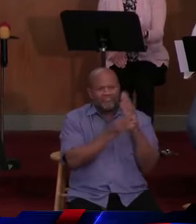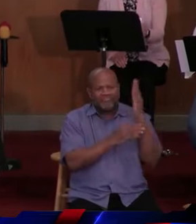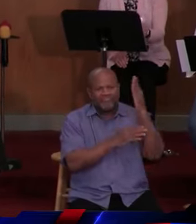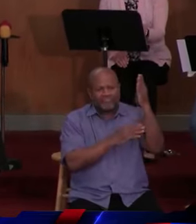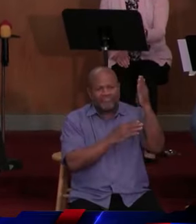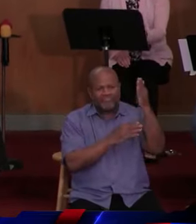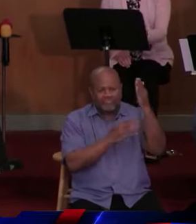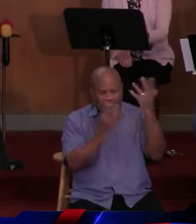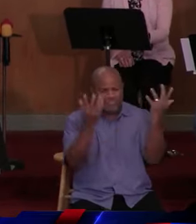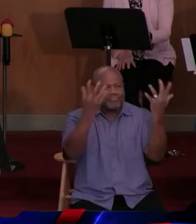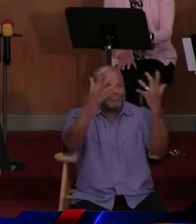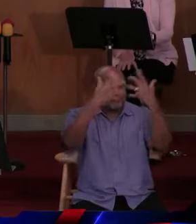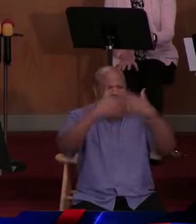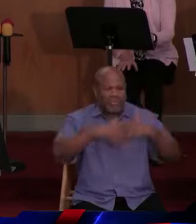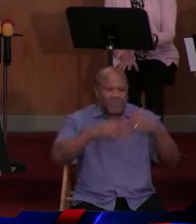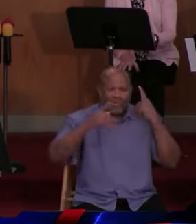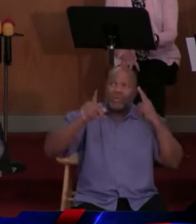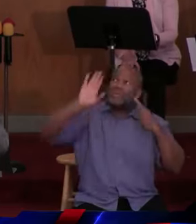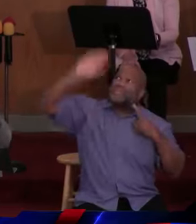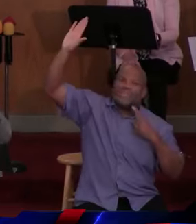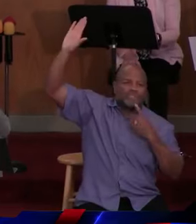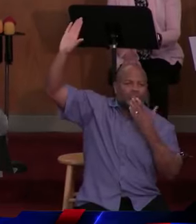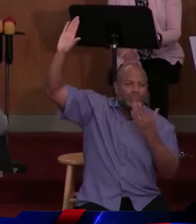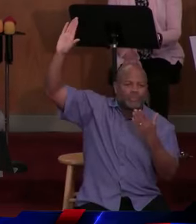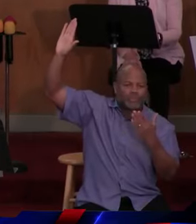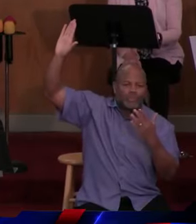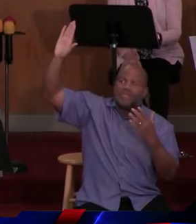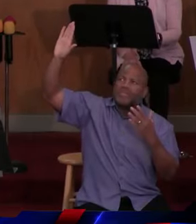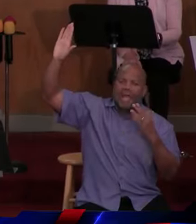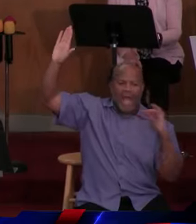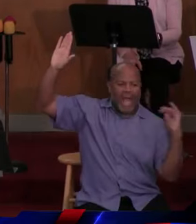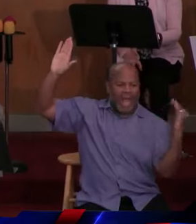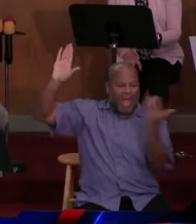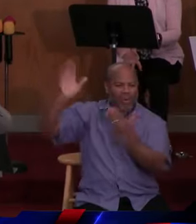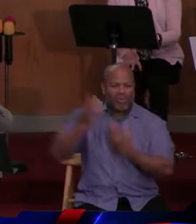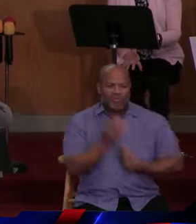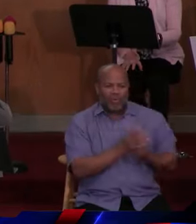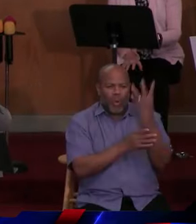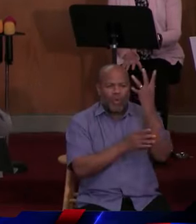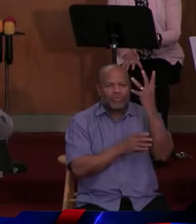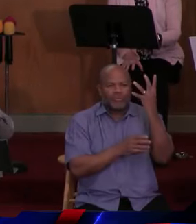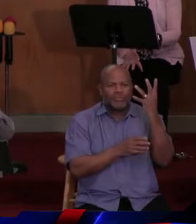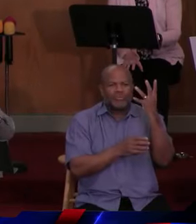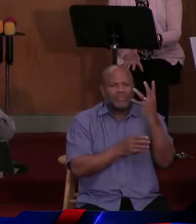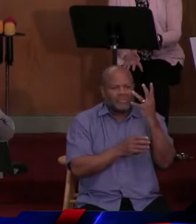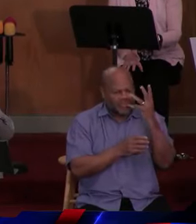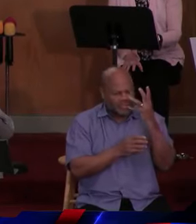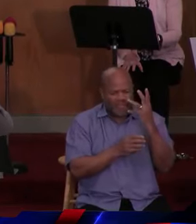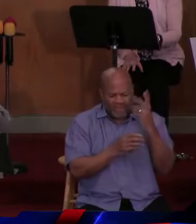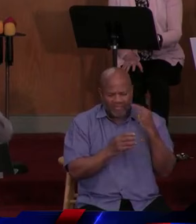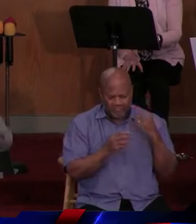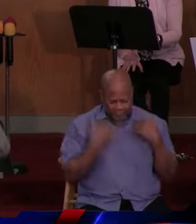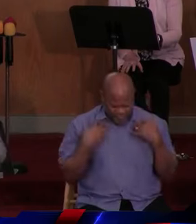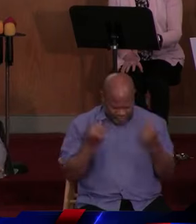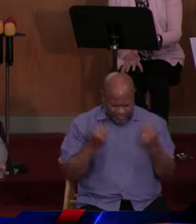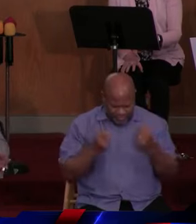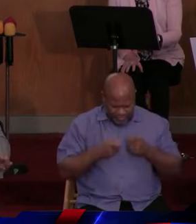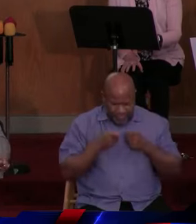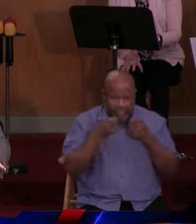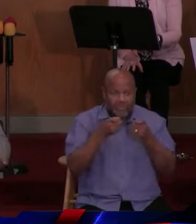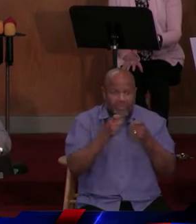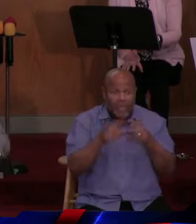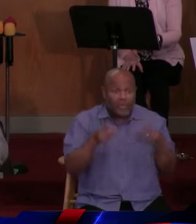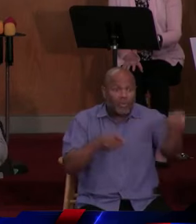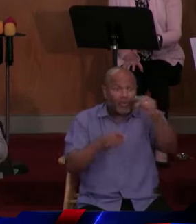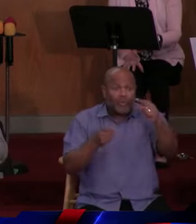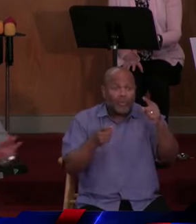growth, and his glory. I want you to be encouraged. But if you need prayer, type it in there. We'll keep praying for you. But if you're here and you want to give your